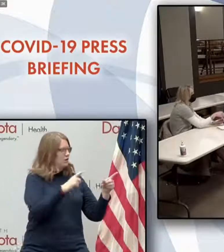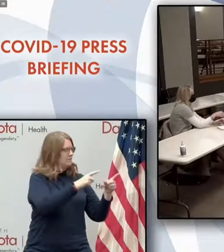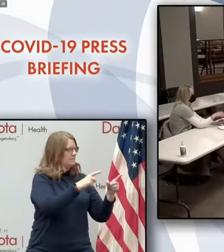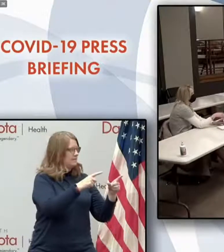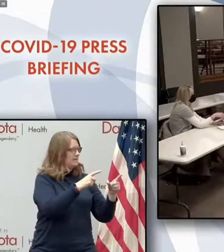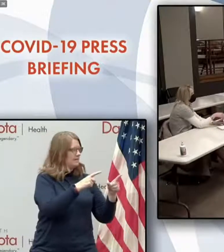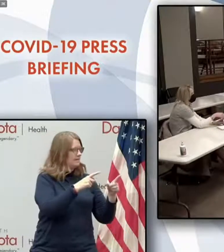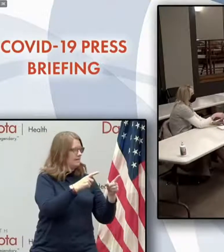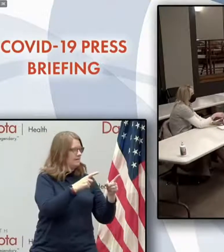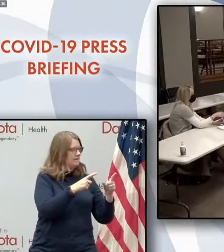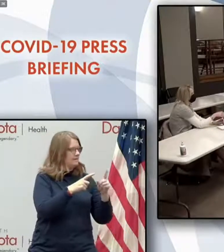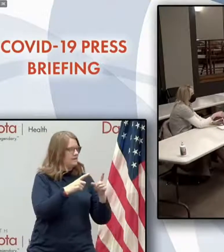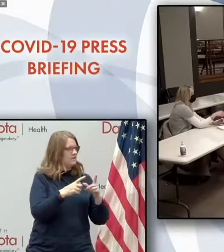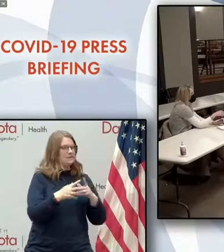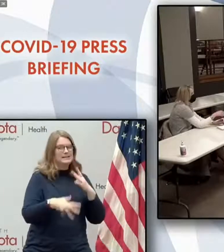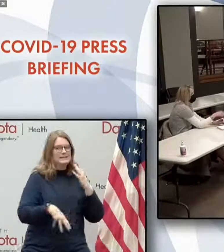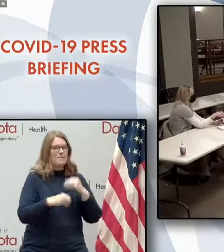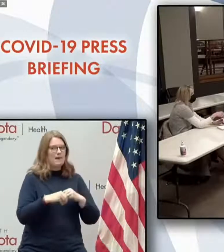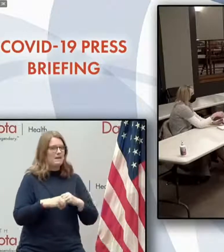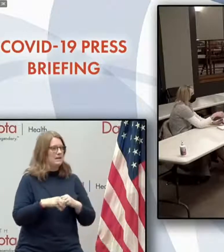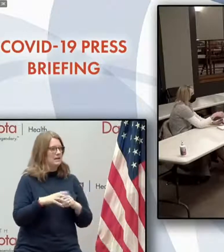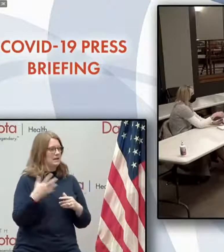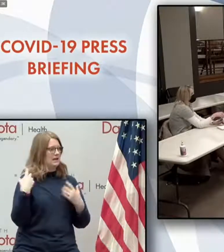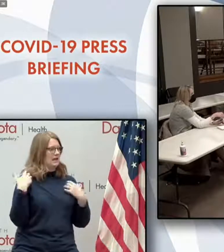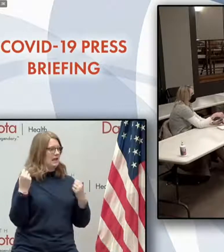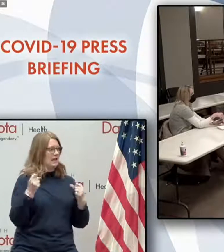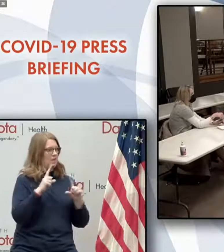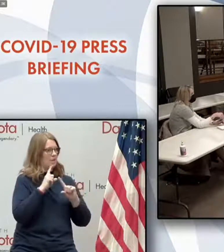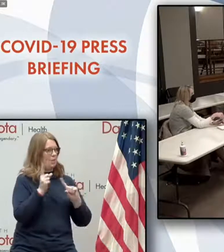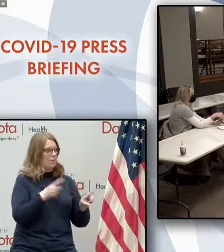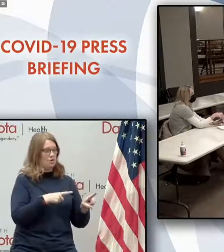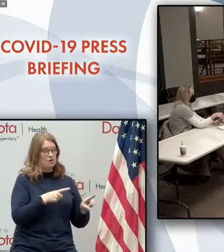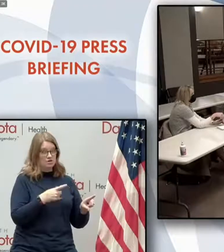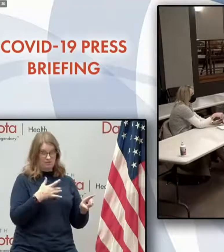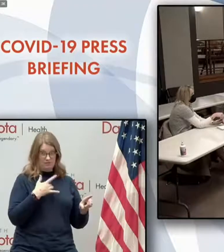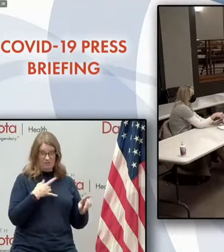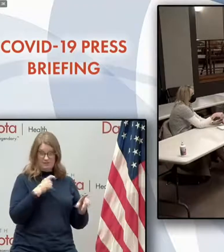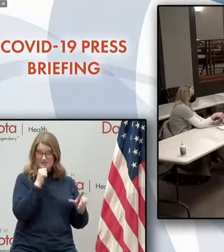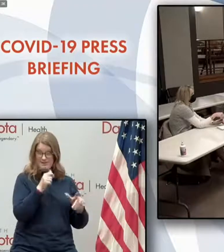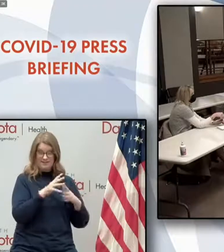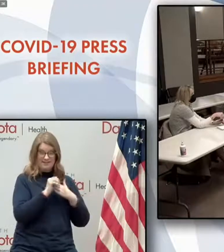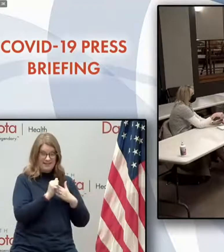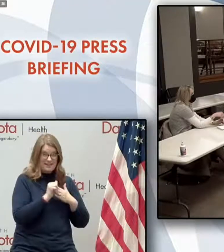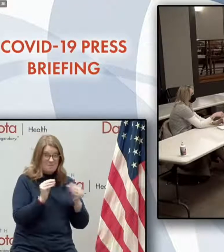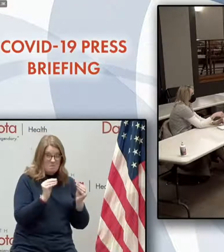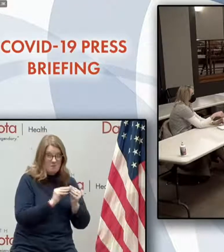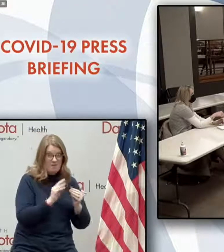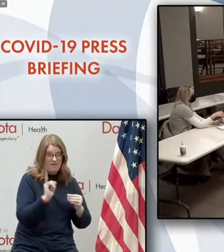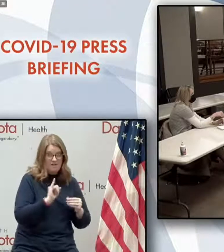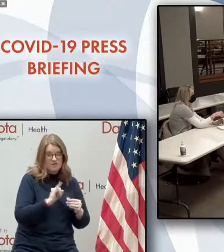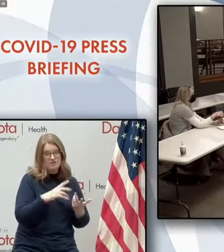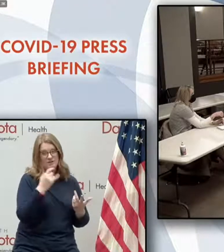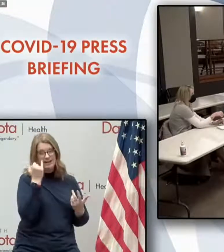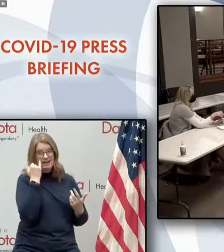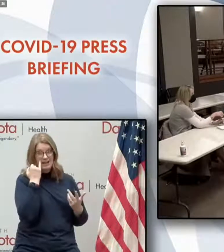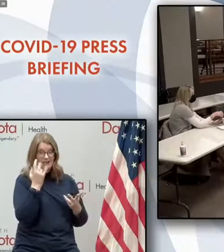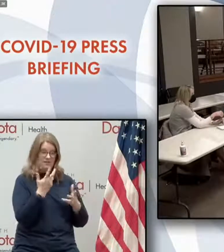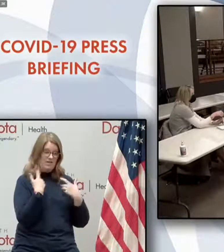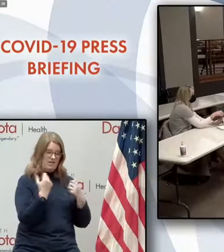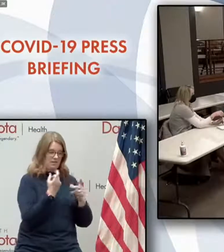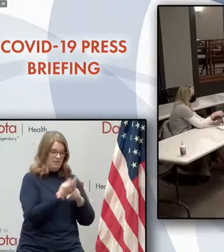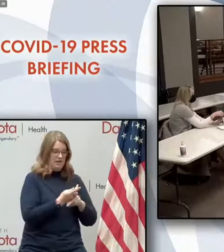health officer order, this amended order, will not lead to more infection if healthcare workers are working with COVID-19?